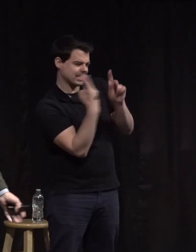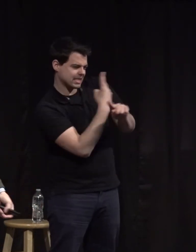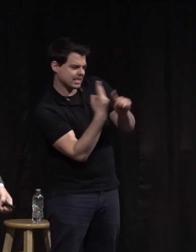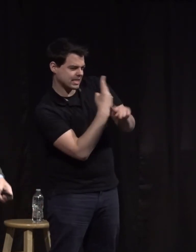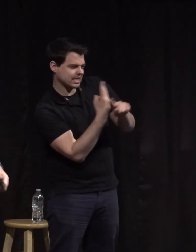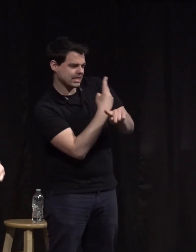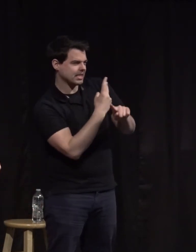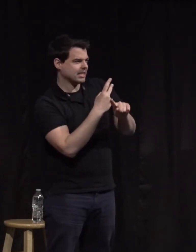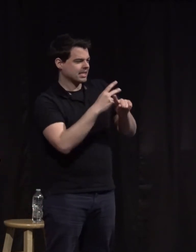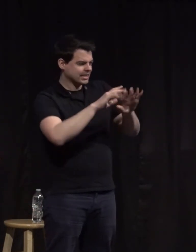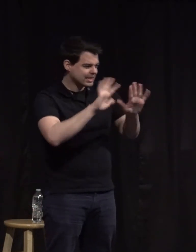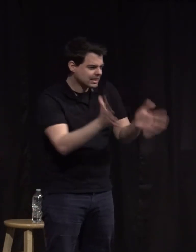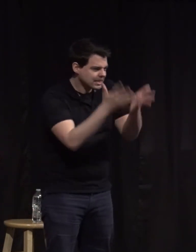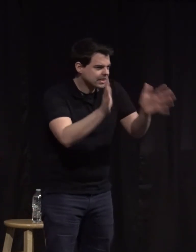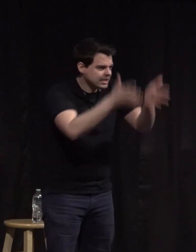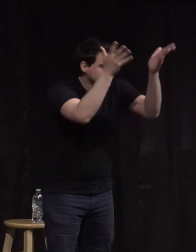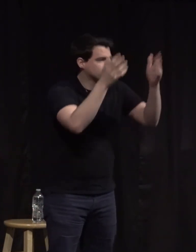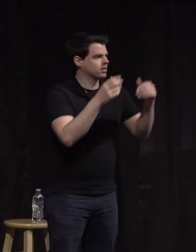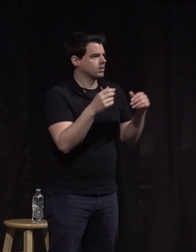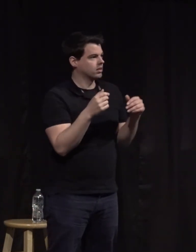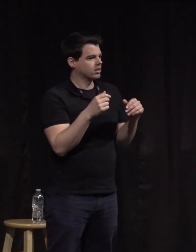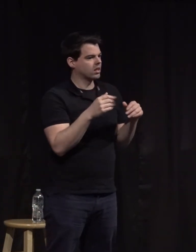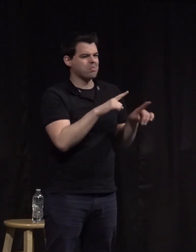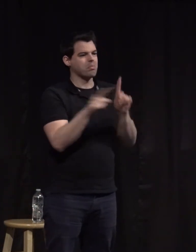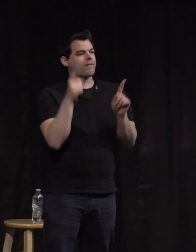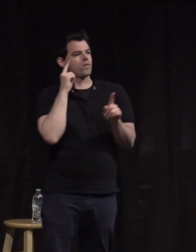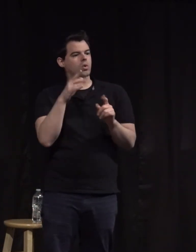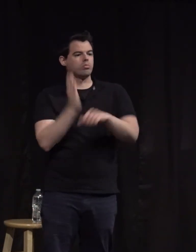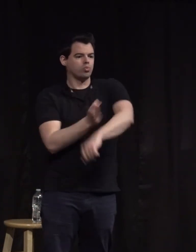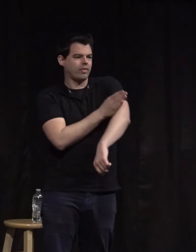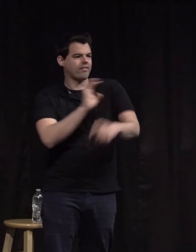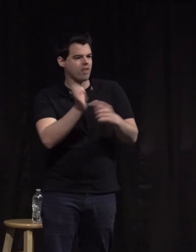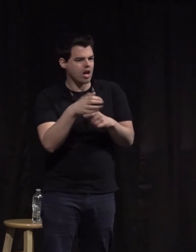wrote that in 1933. You could write that today.